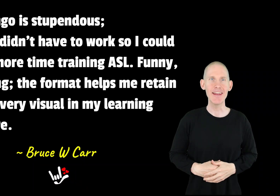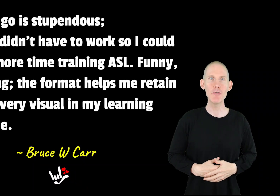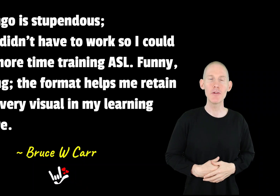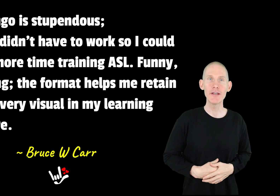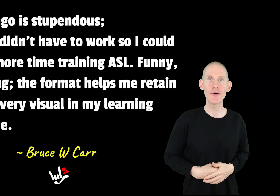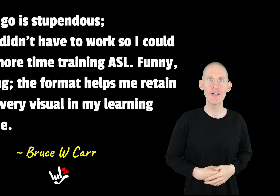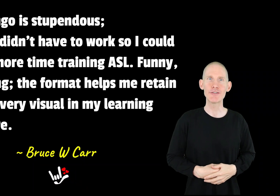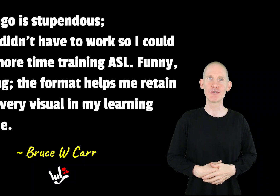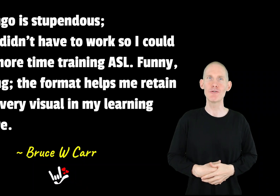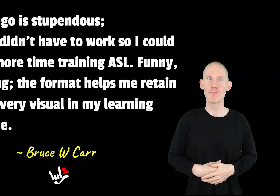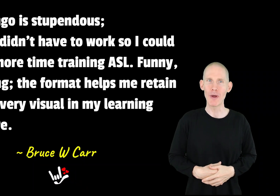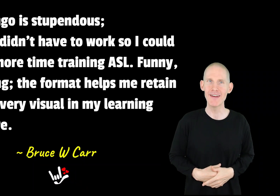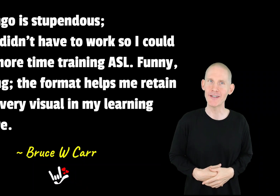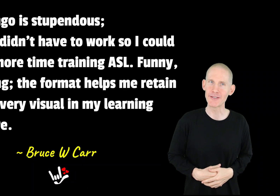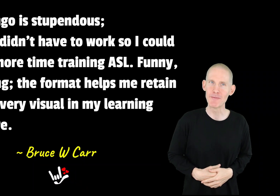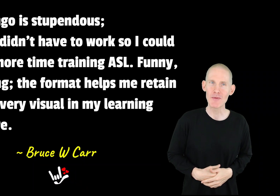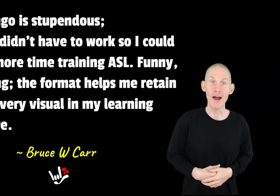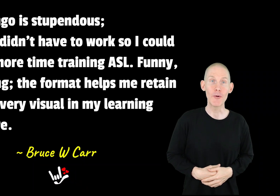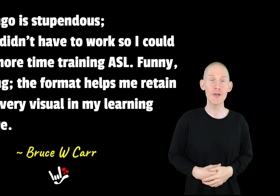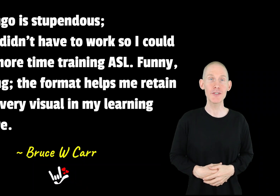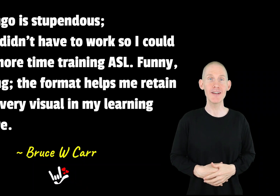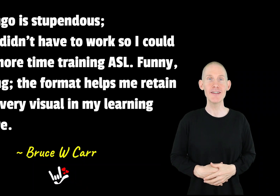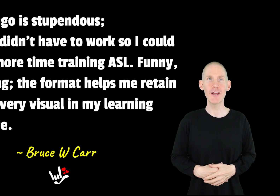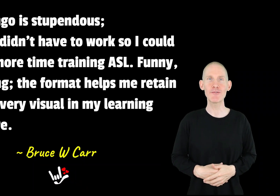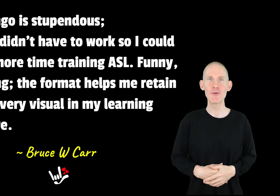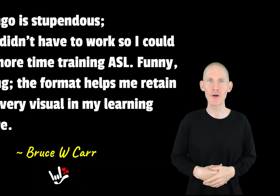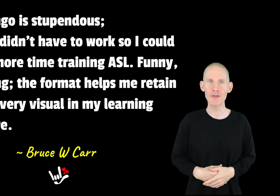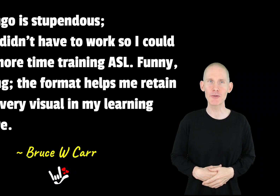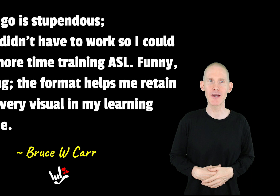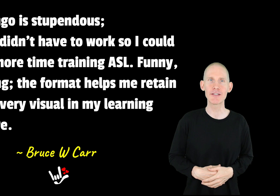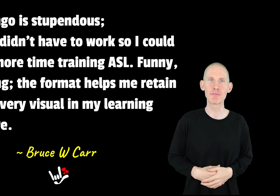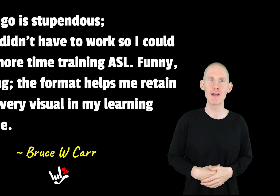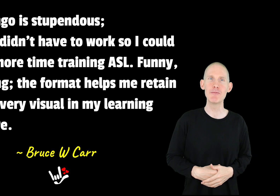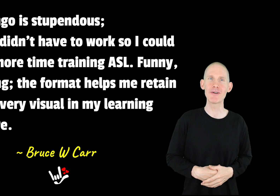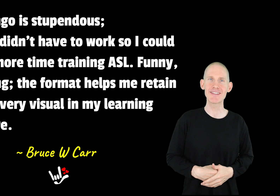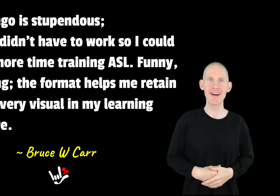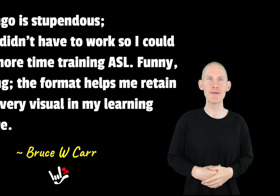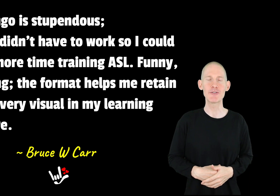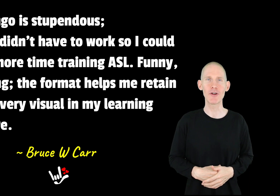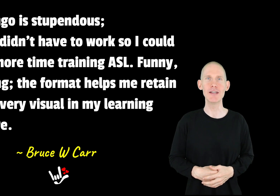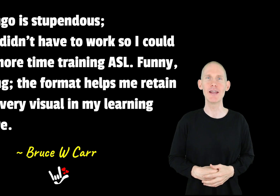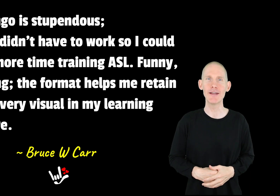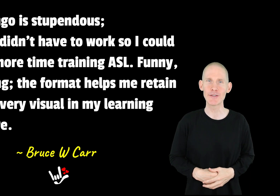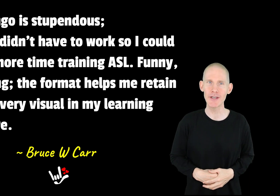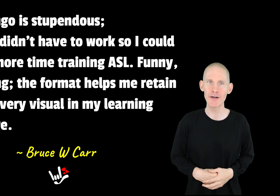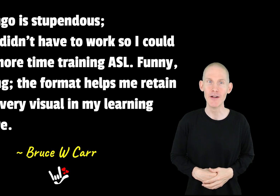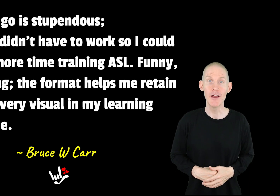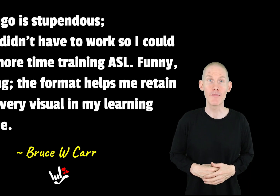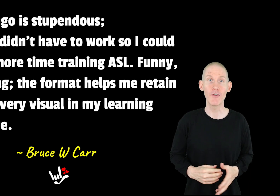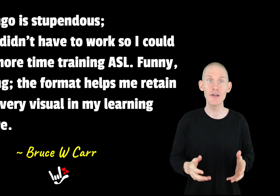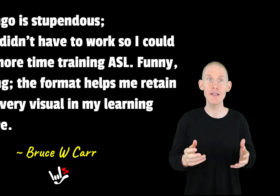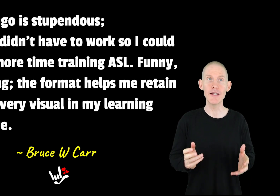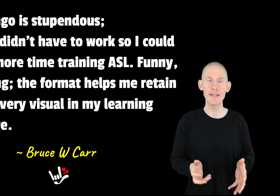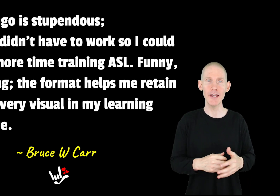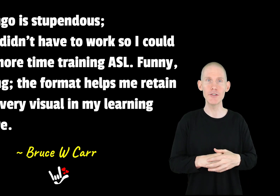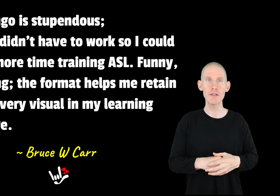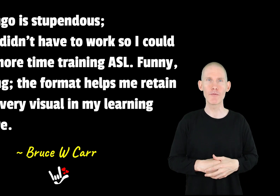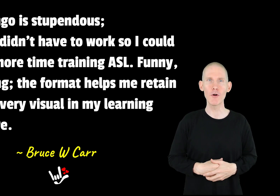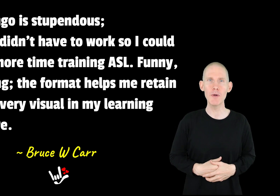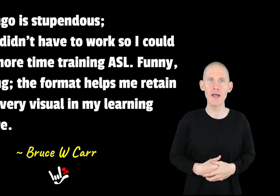Able Lingo is stupendous. I wish I didn't have to work so I could spend more time training ASL. Funny, engaging, the format helps